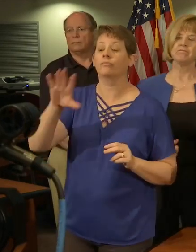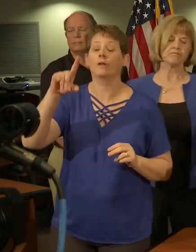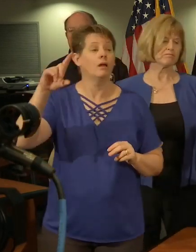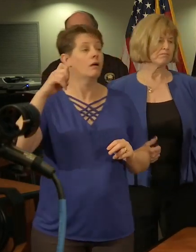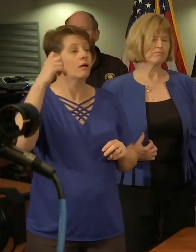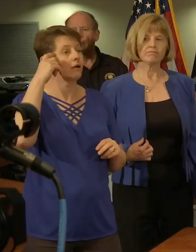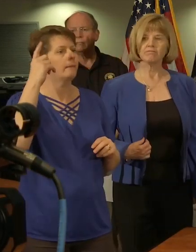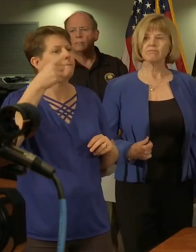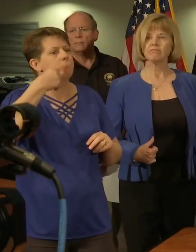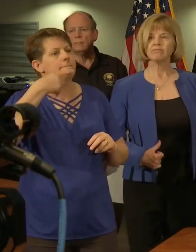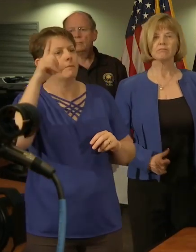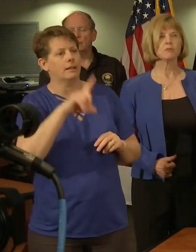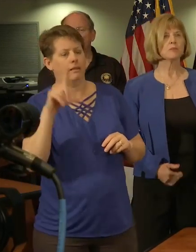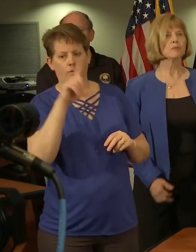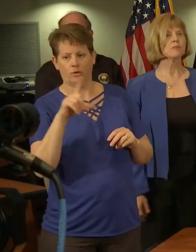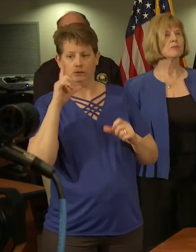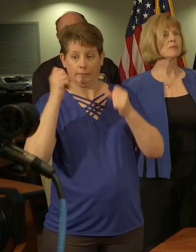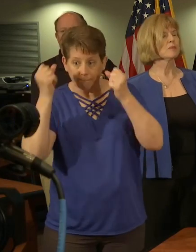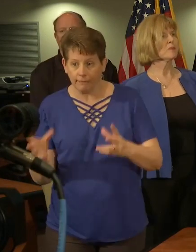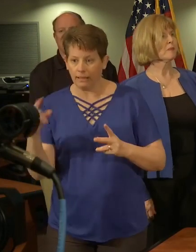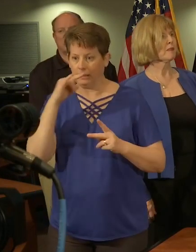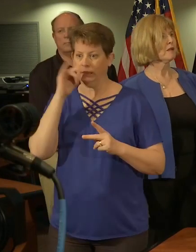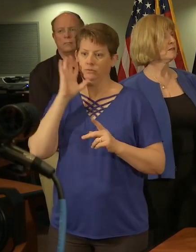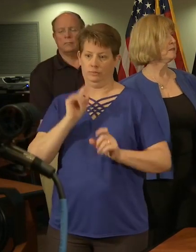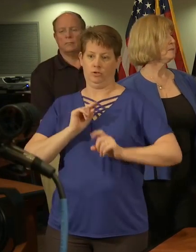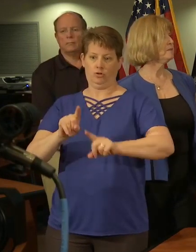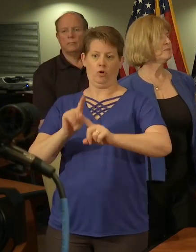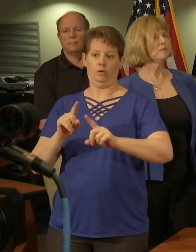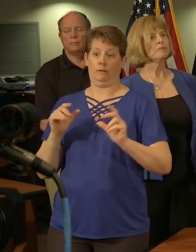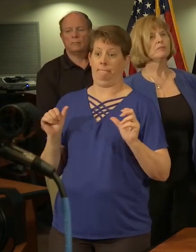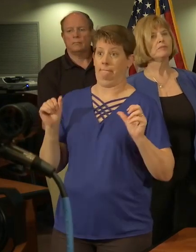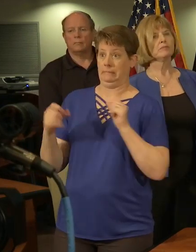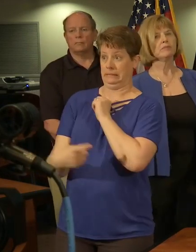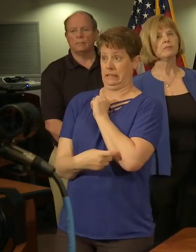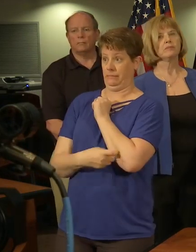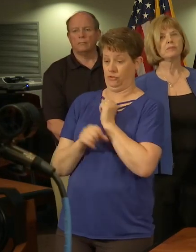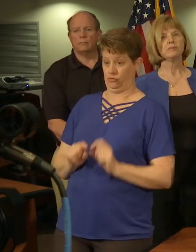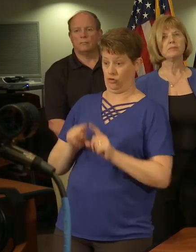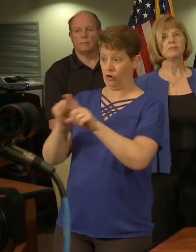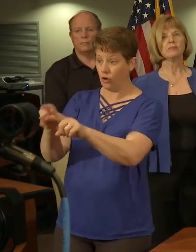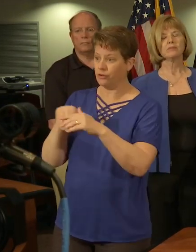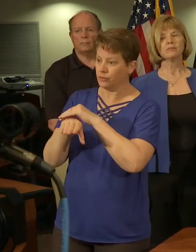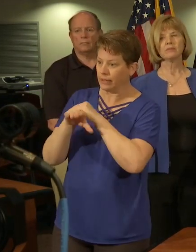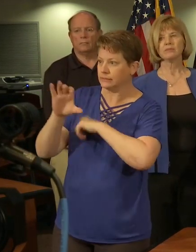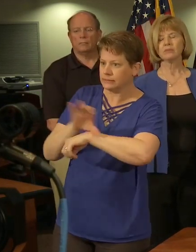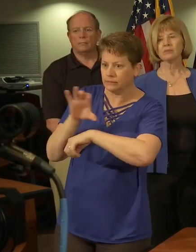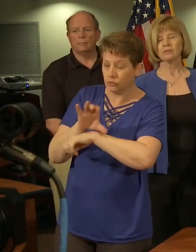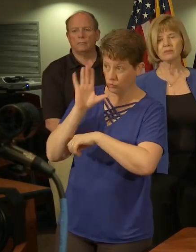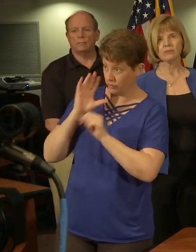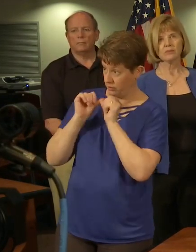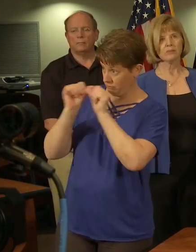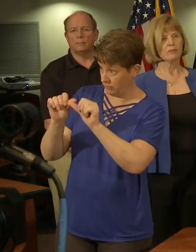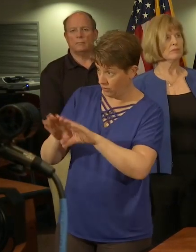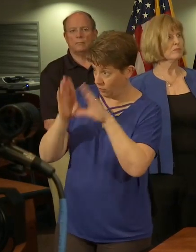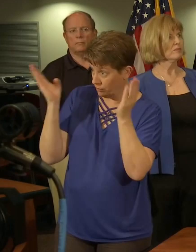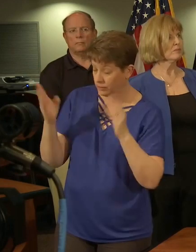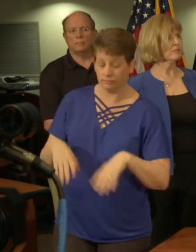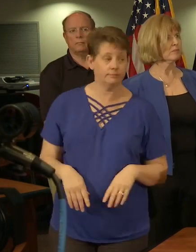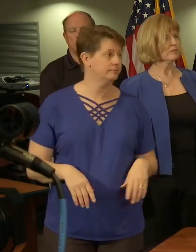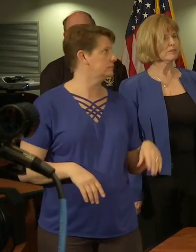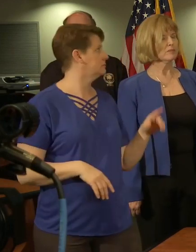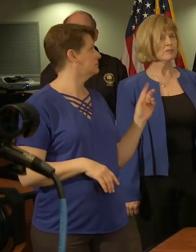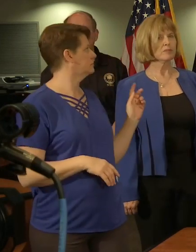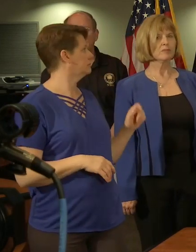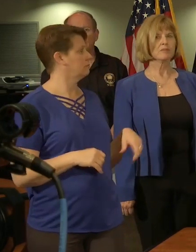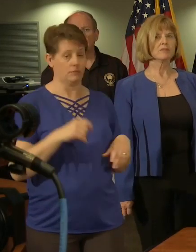Governor, what about public libraries? Since a lot of kids will be going there or would be tempted to go there to access computers, will they remain open?